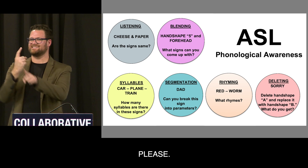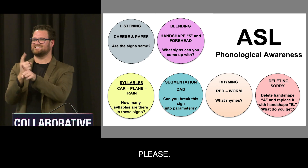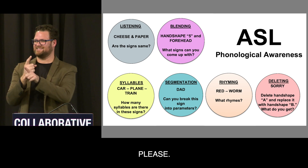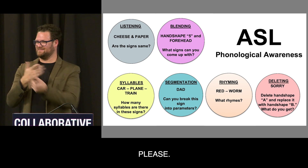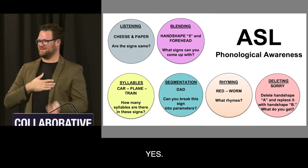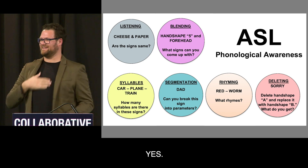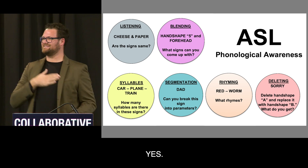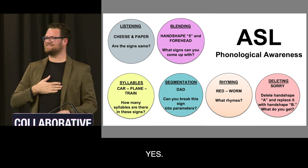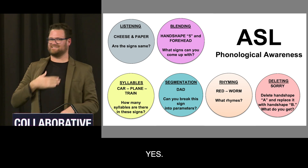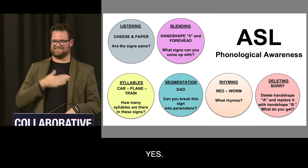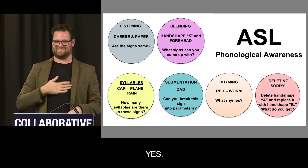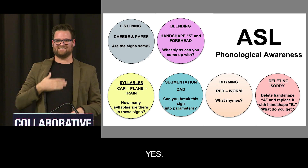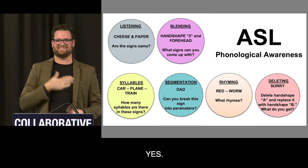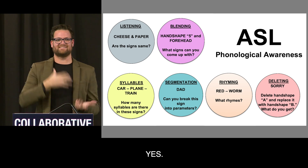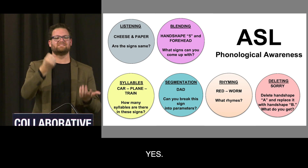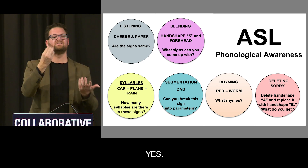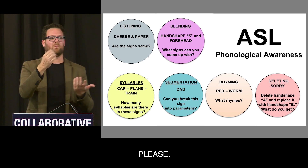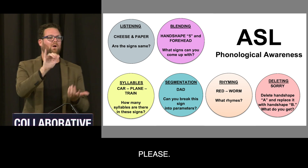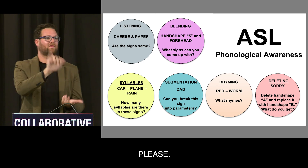Please. Yes, please.